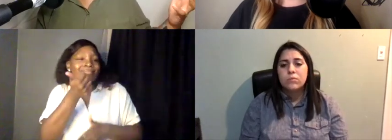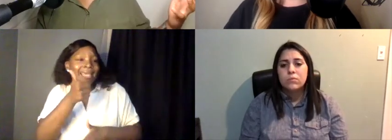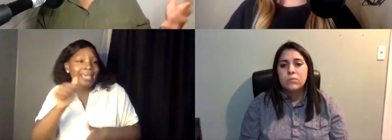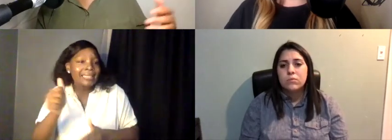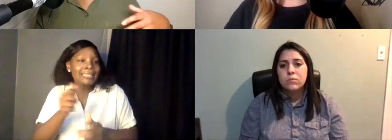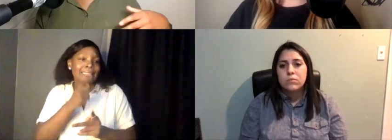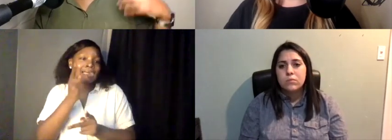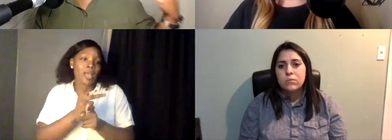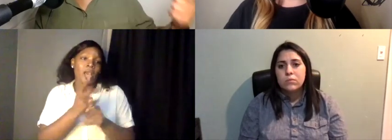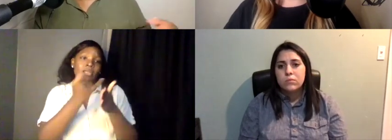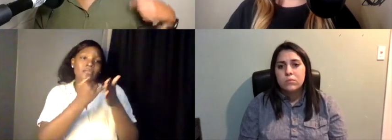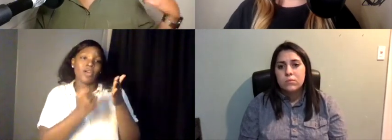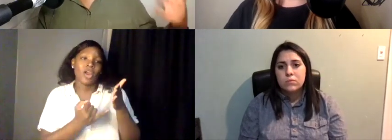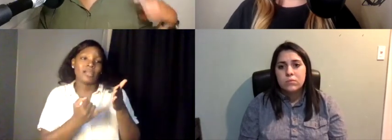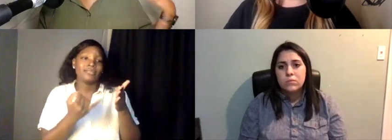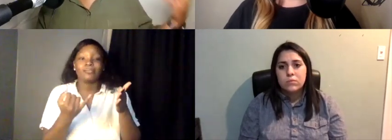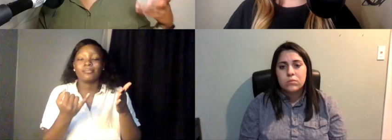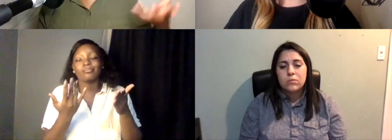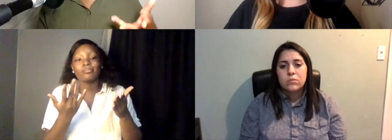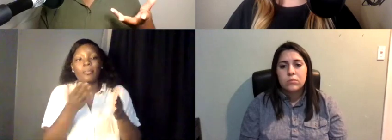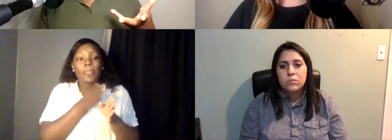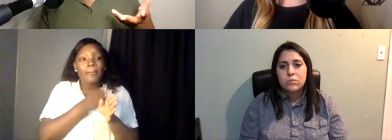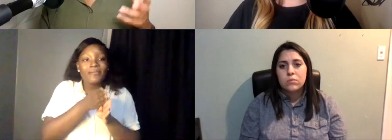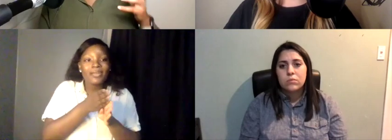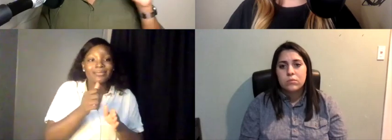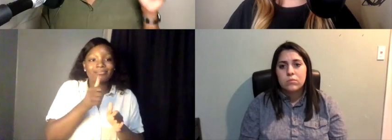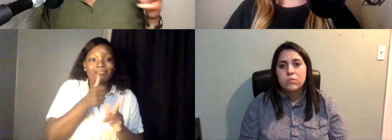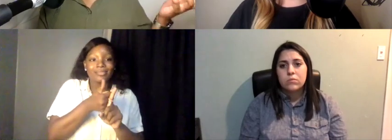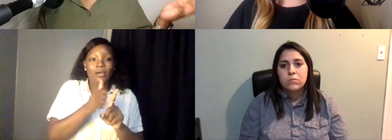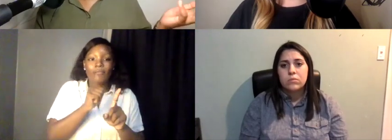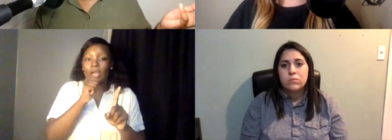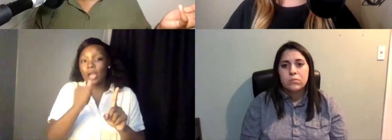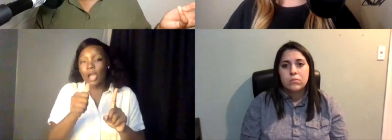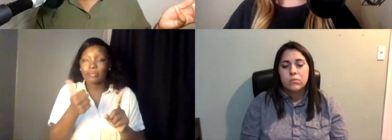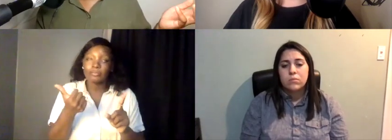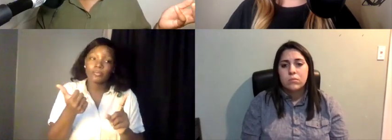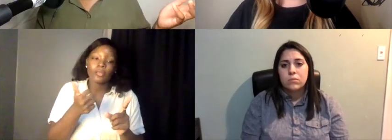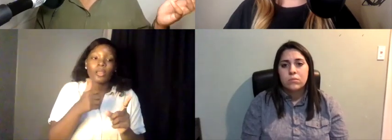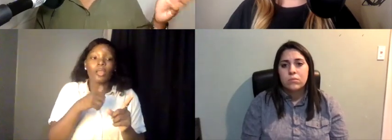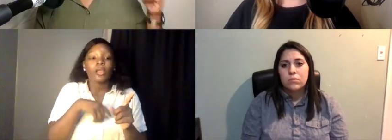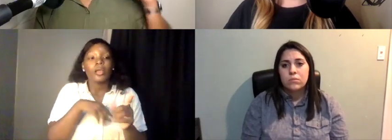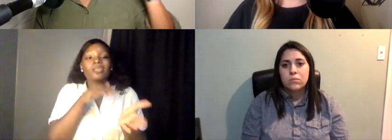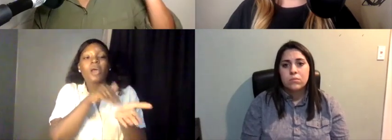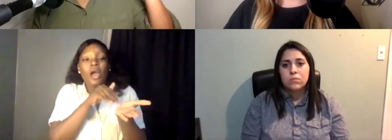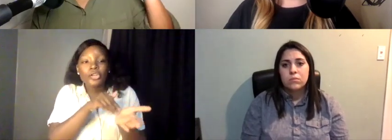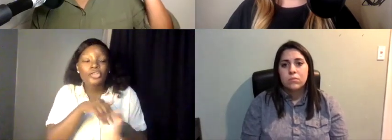not, you know, a doctor or a lawyer or something that we all like have to respect in society, right?